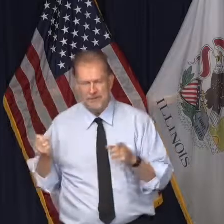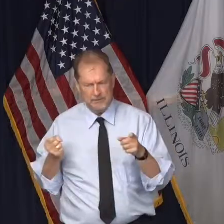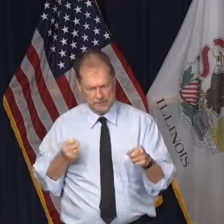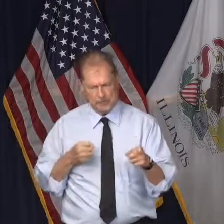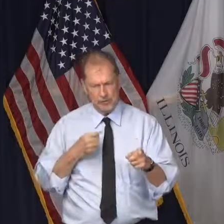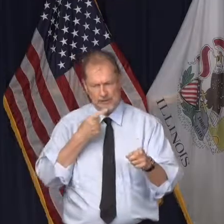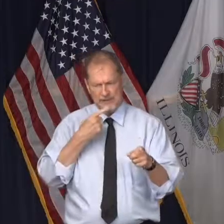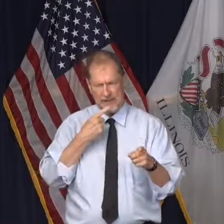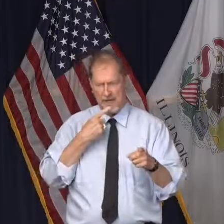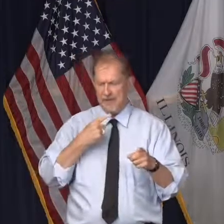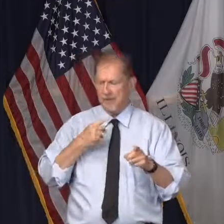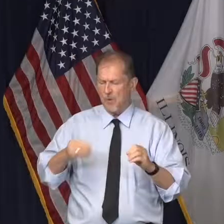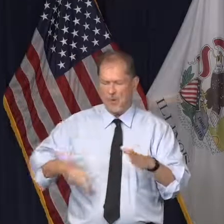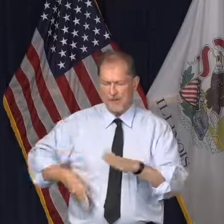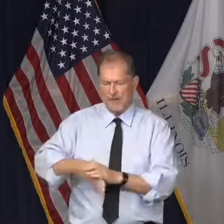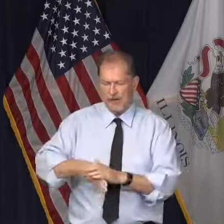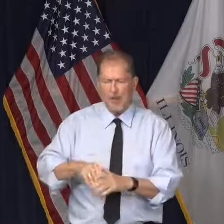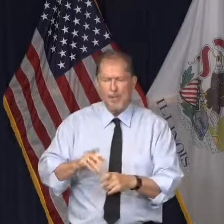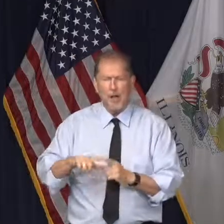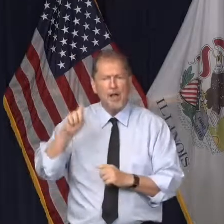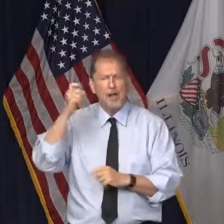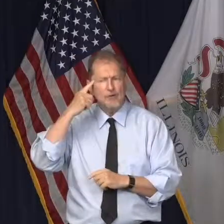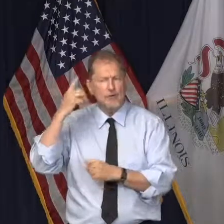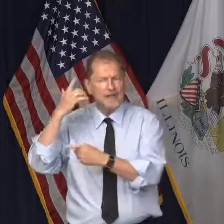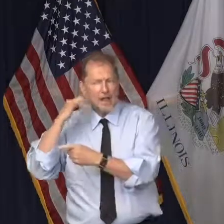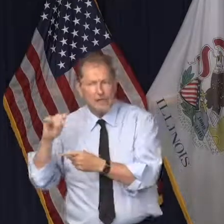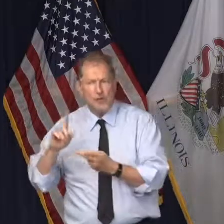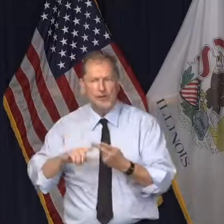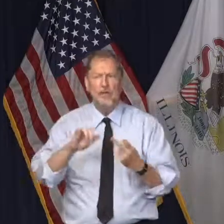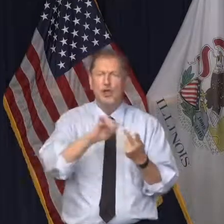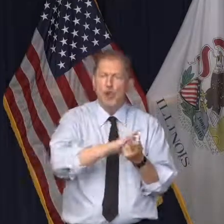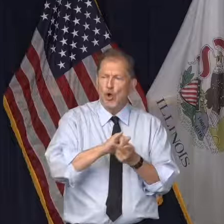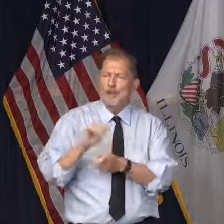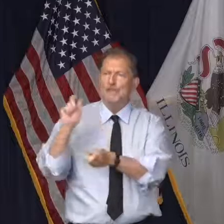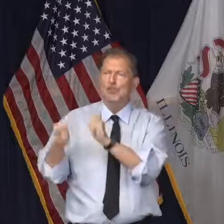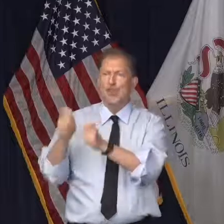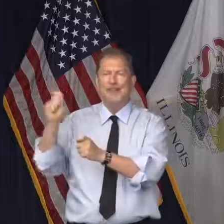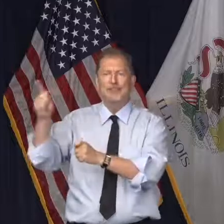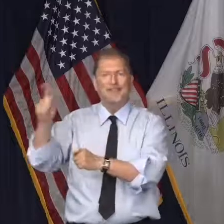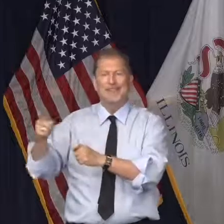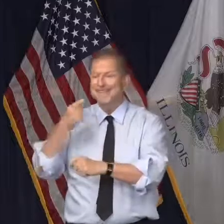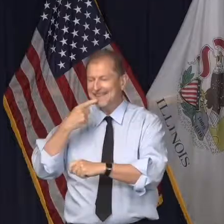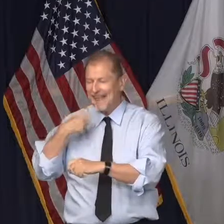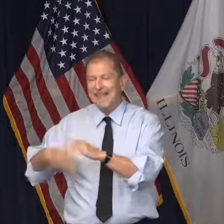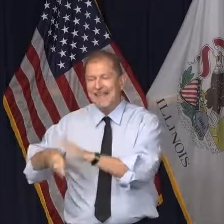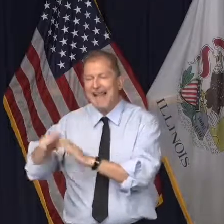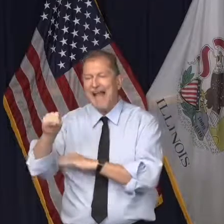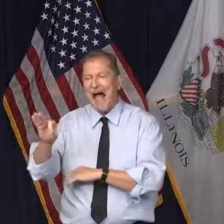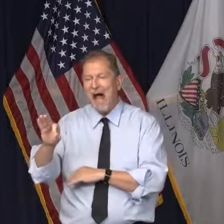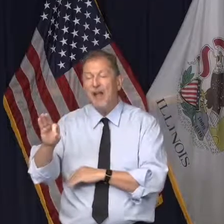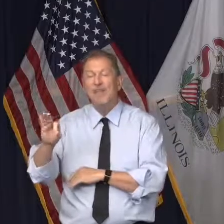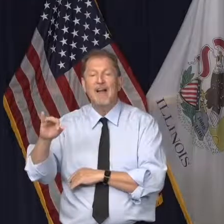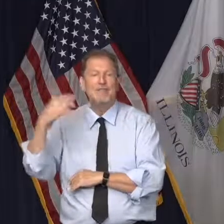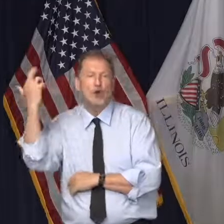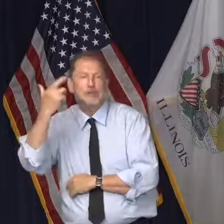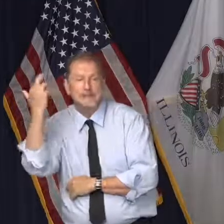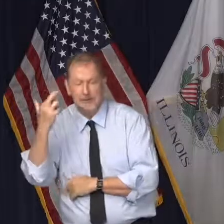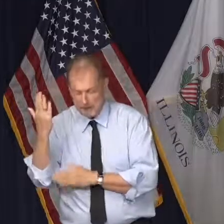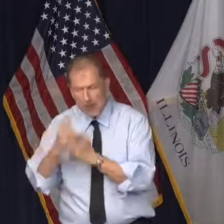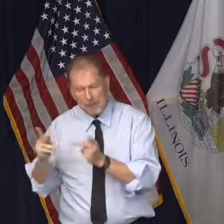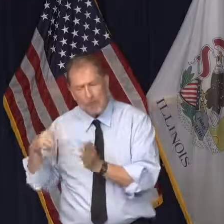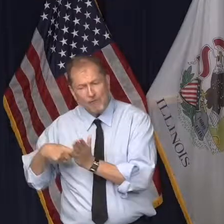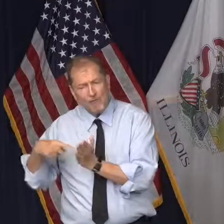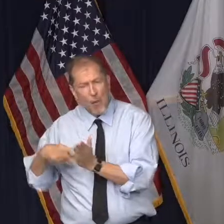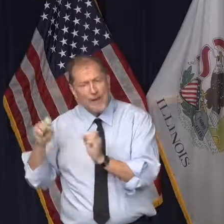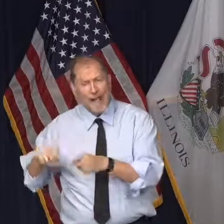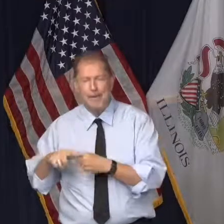evictions and say that the governors of California and New York have done so and are more specific, so that people who can